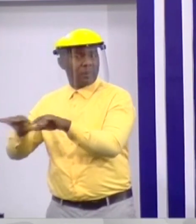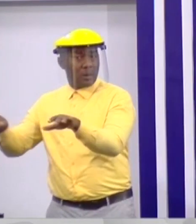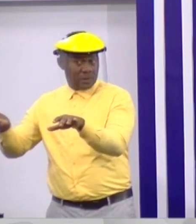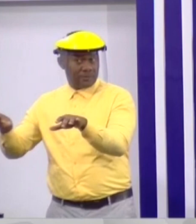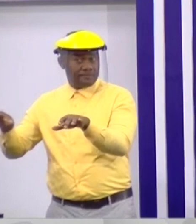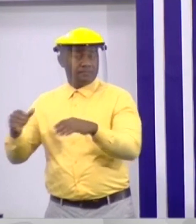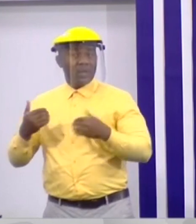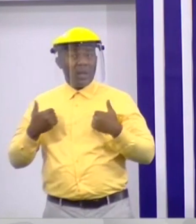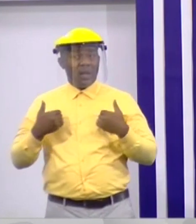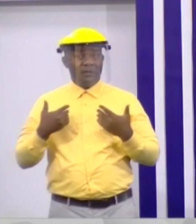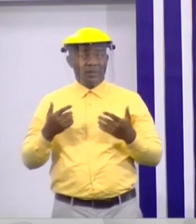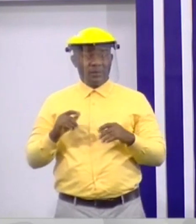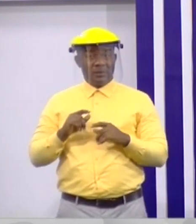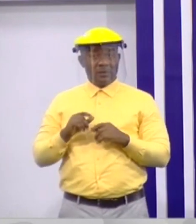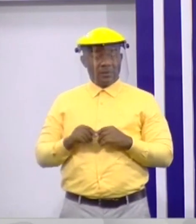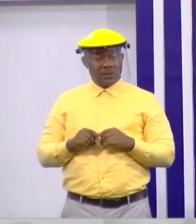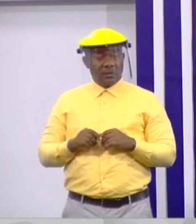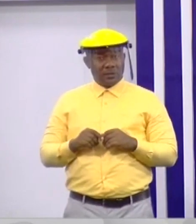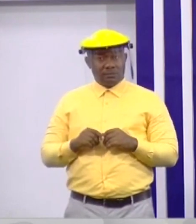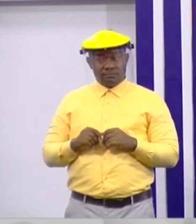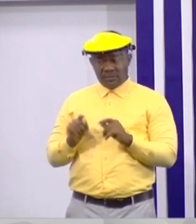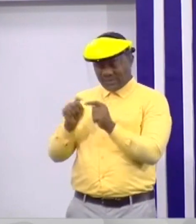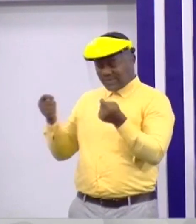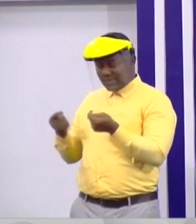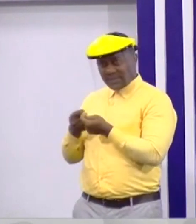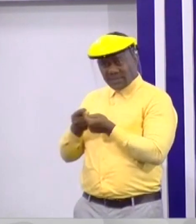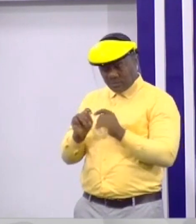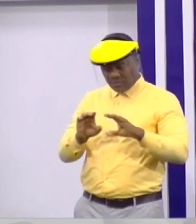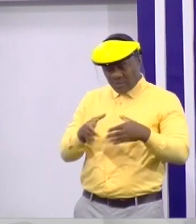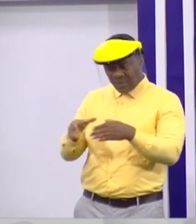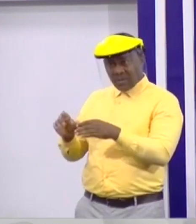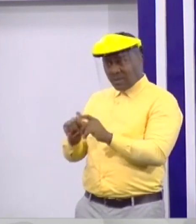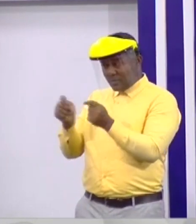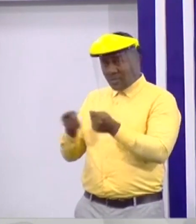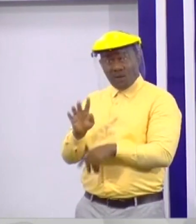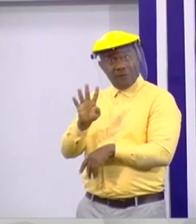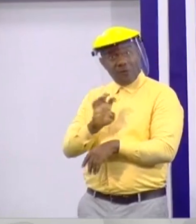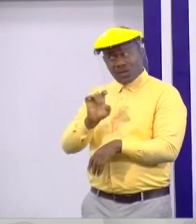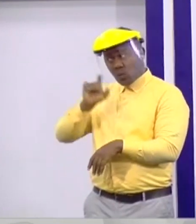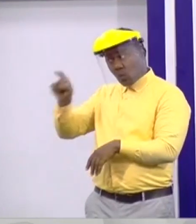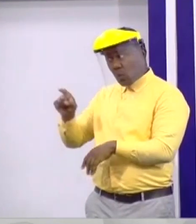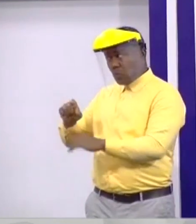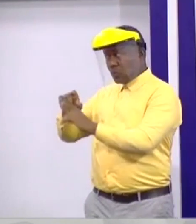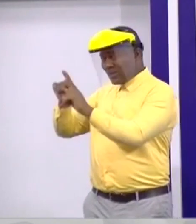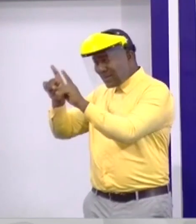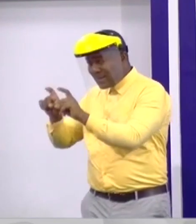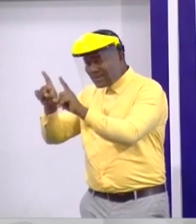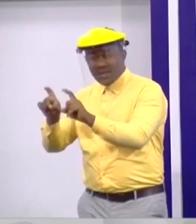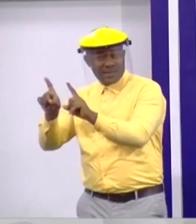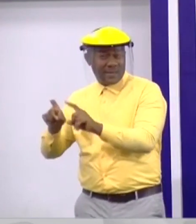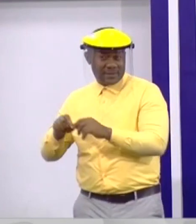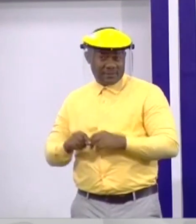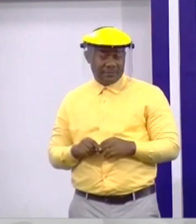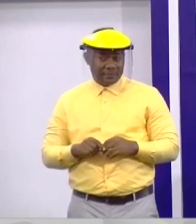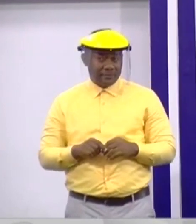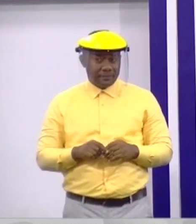have a team of about 40 teams of contact treaters trying to quickly mop up the cases and isolate. We